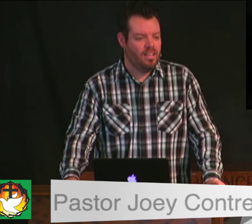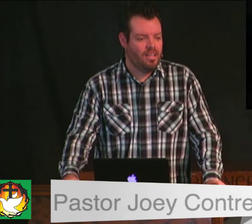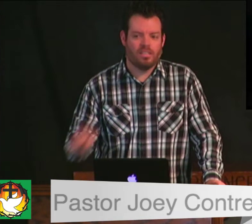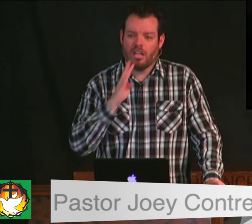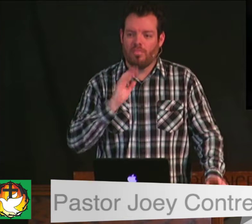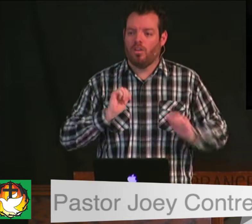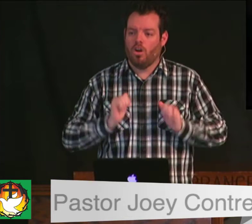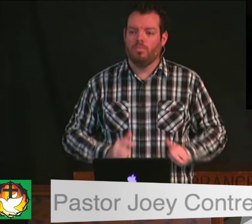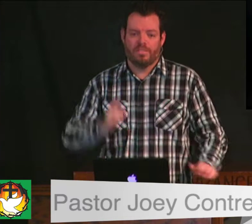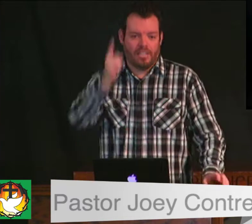So I talked about the armor of God.